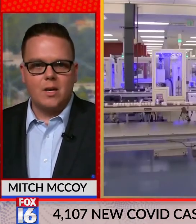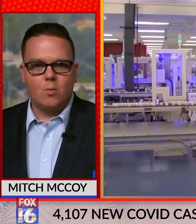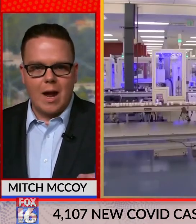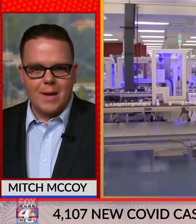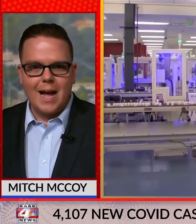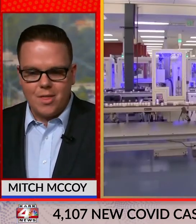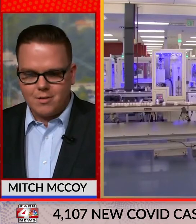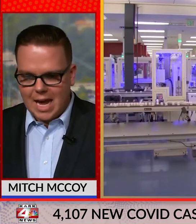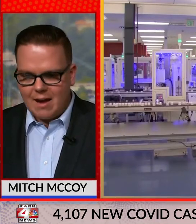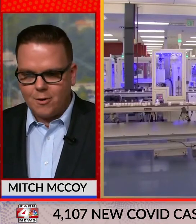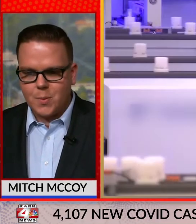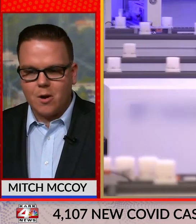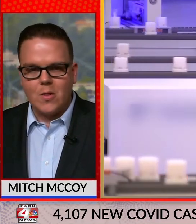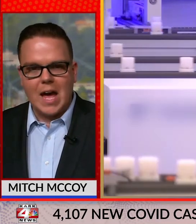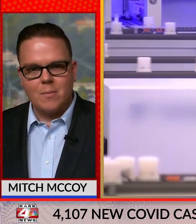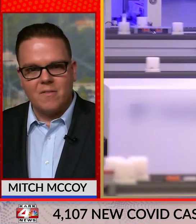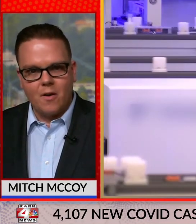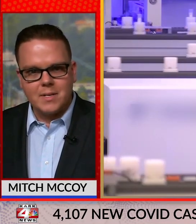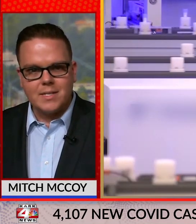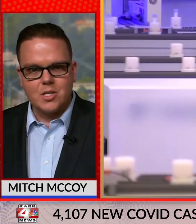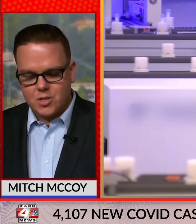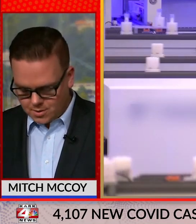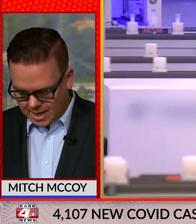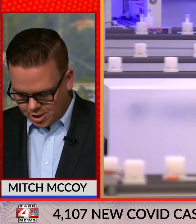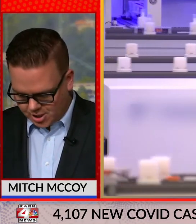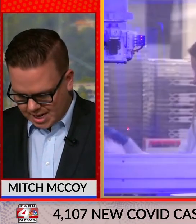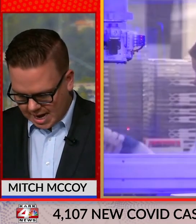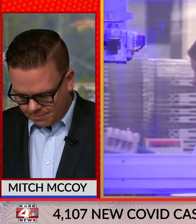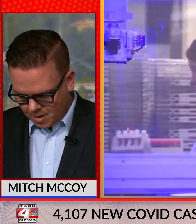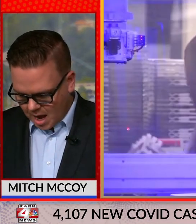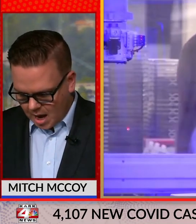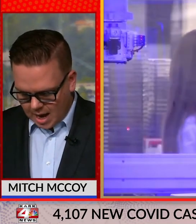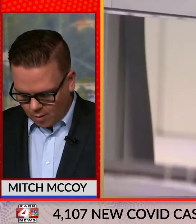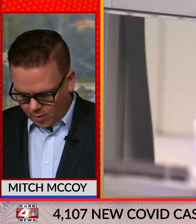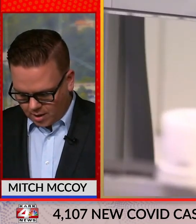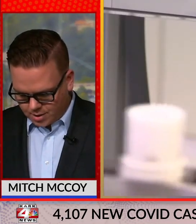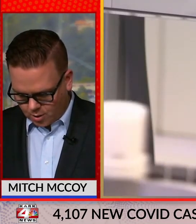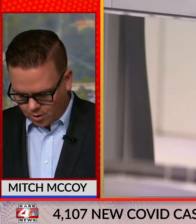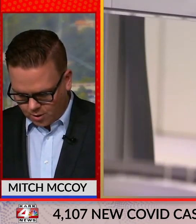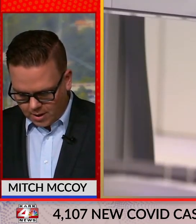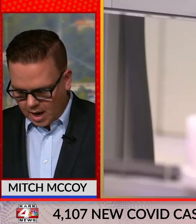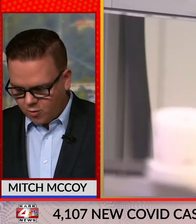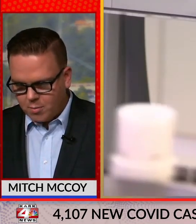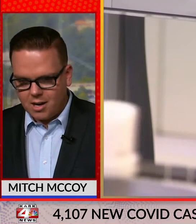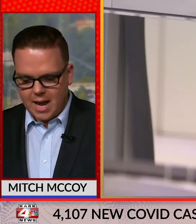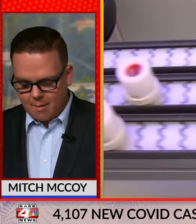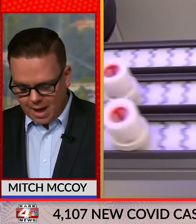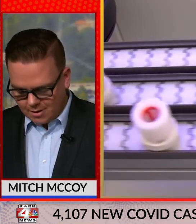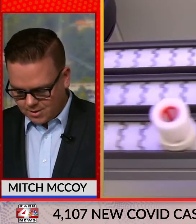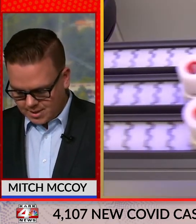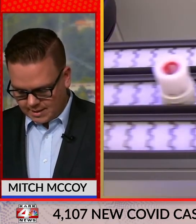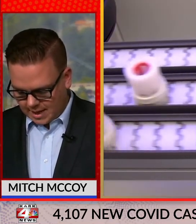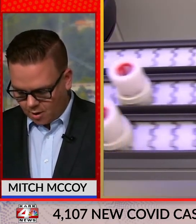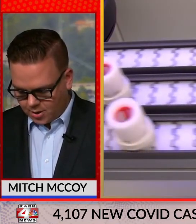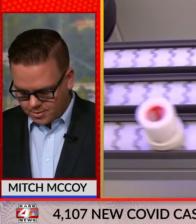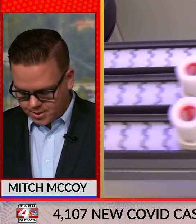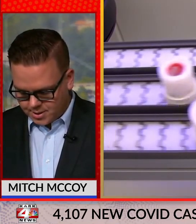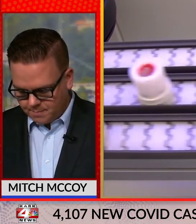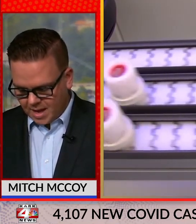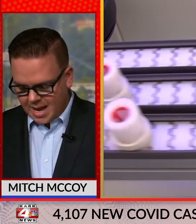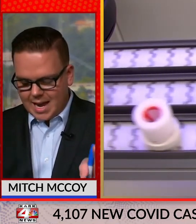about ramping up those efforts. We heard that from the Pharmacists Association today. And we also heard from Dr. Cam Patterson saying that the